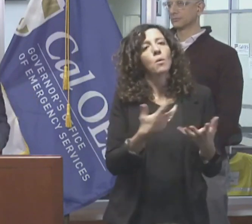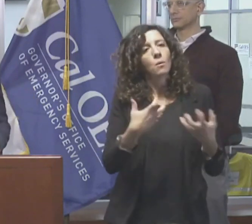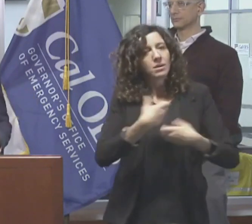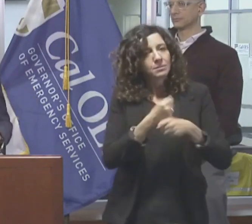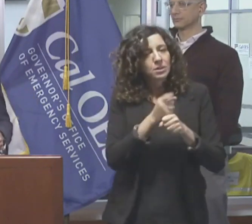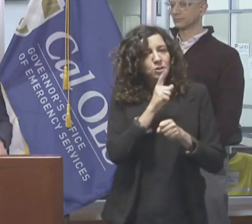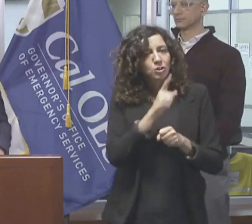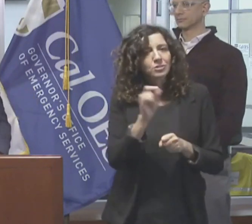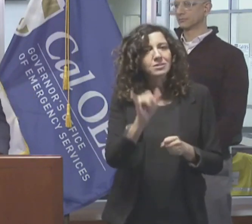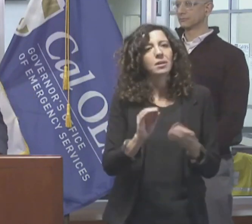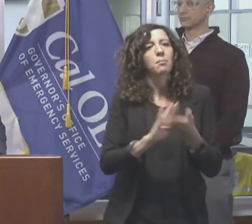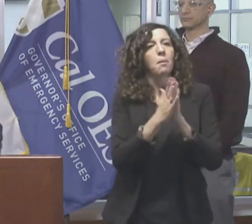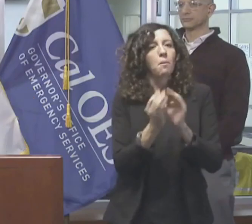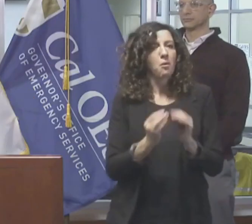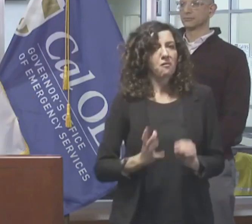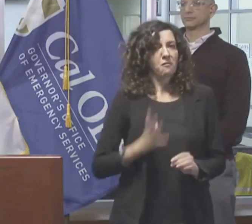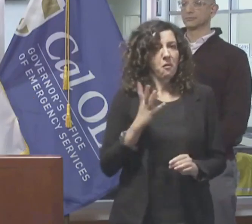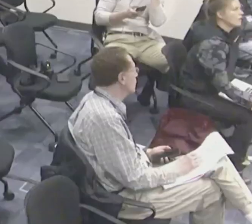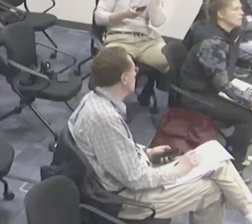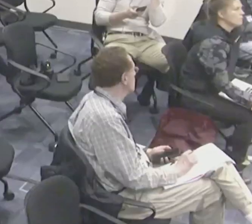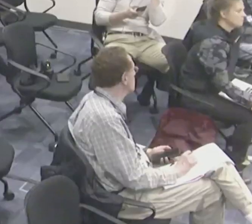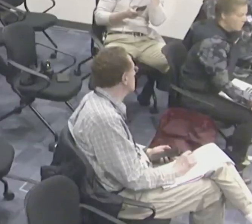formalized in about 48 hours.